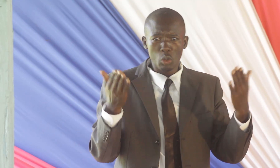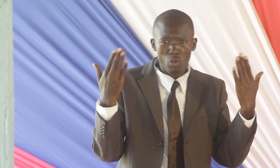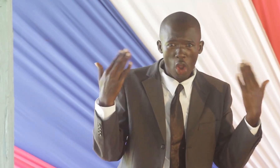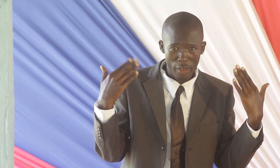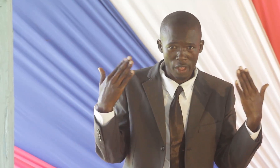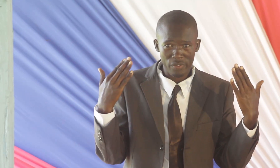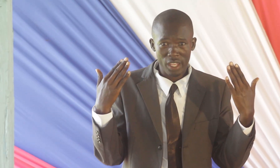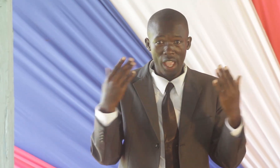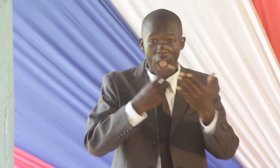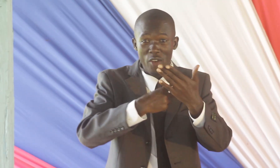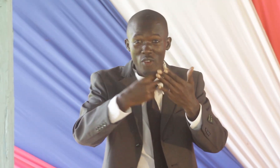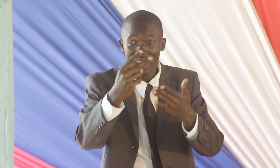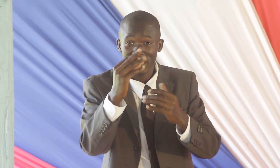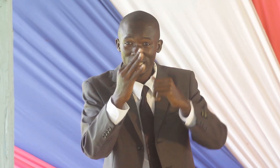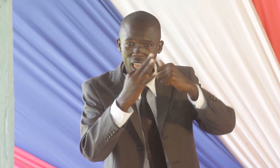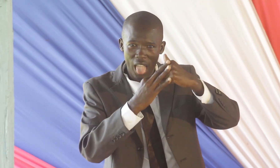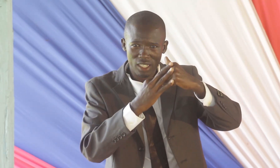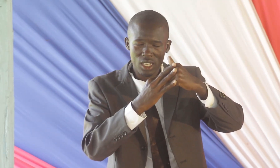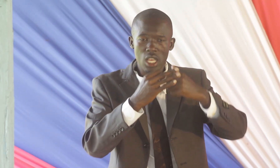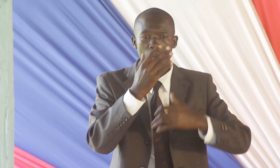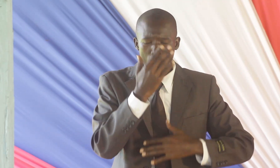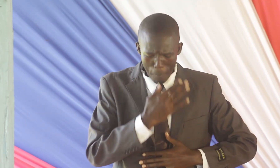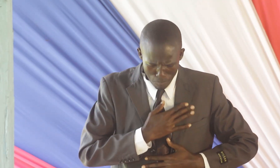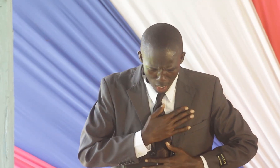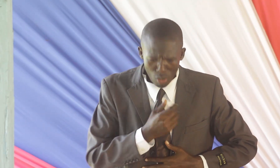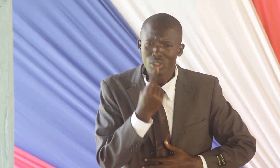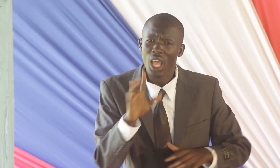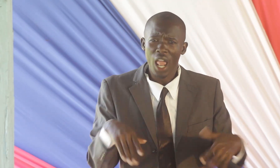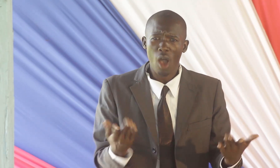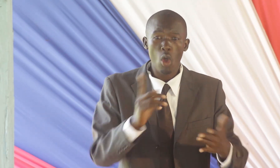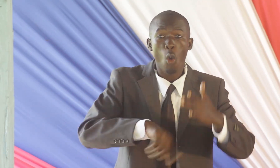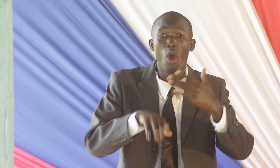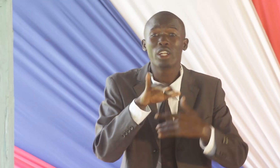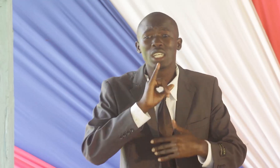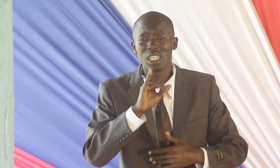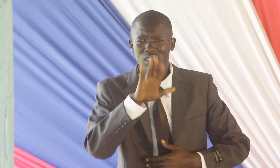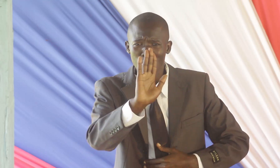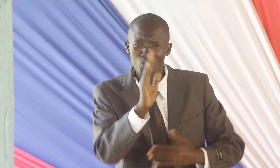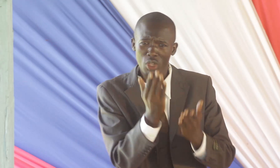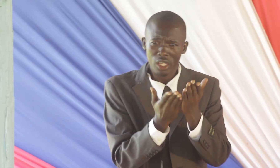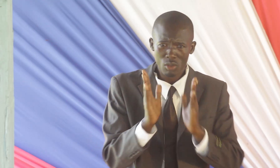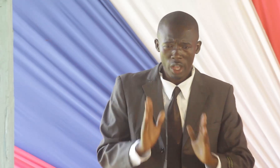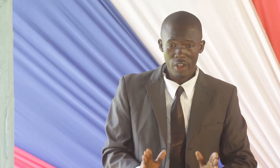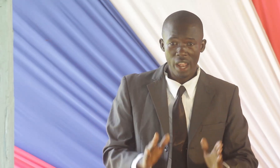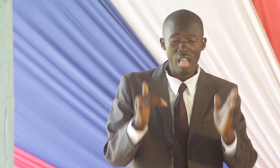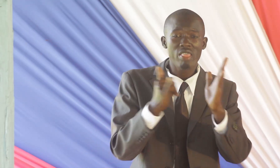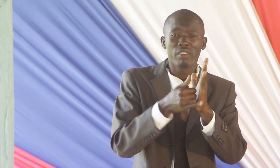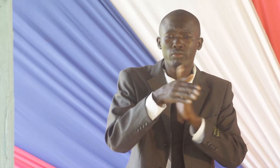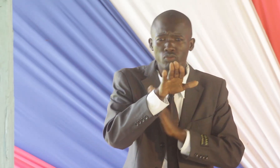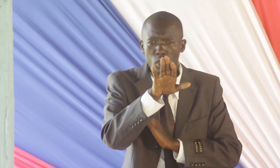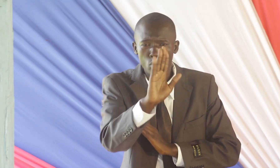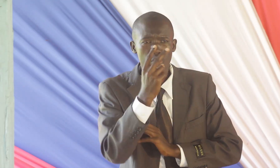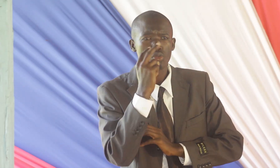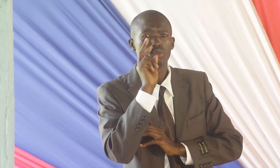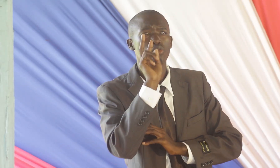8, and he bowed himself and said, What is your servant that you should